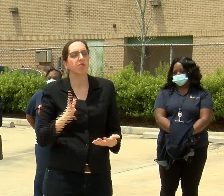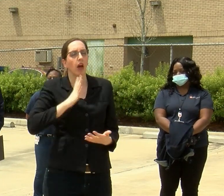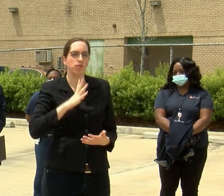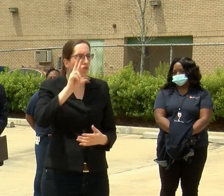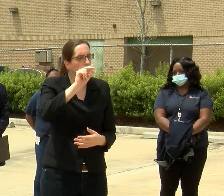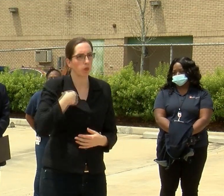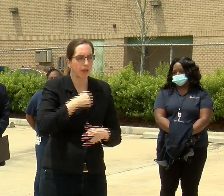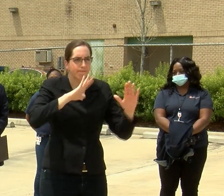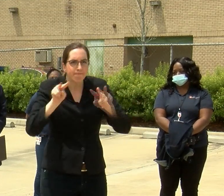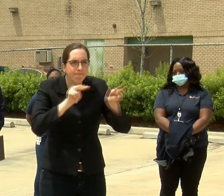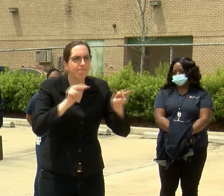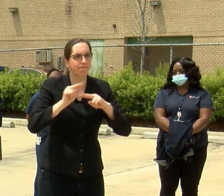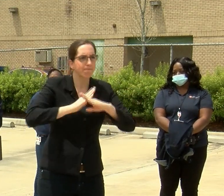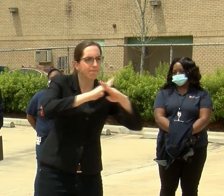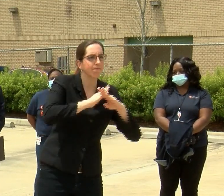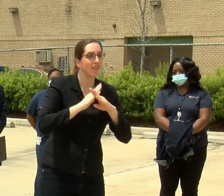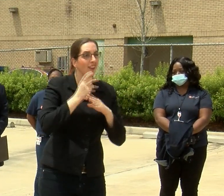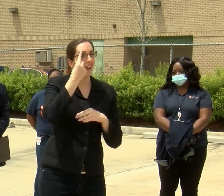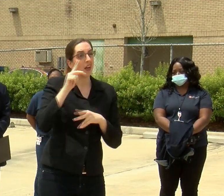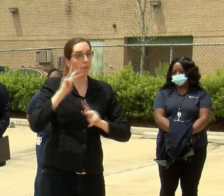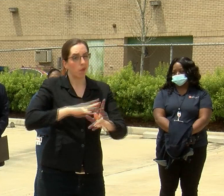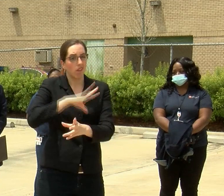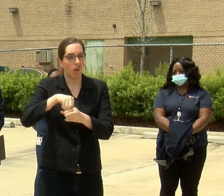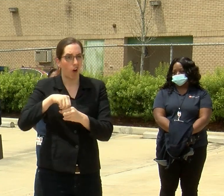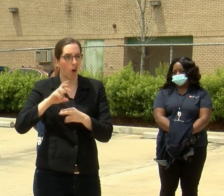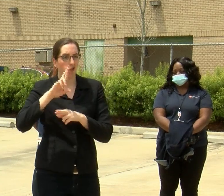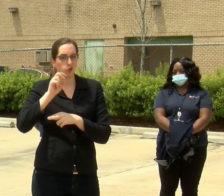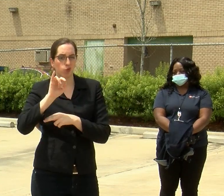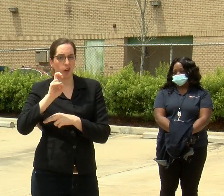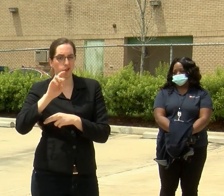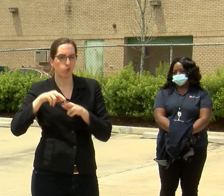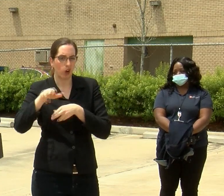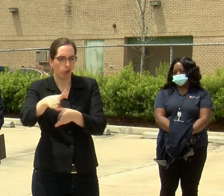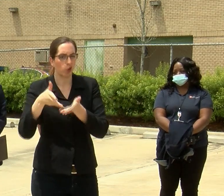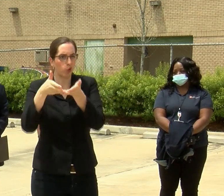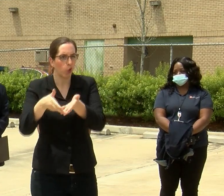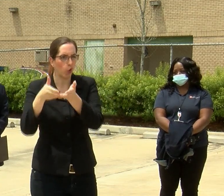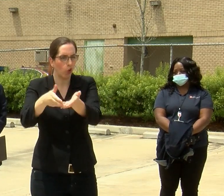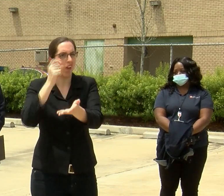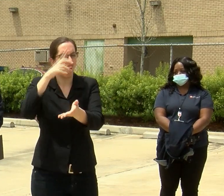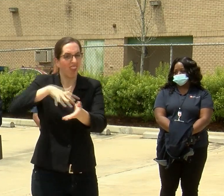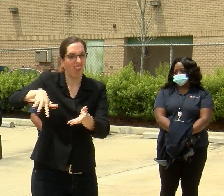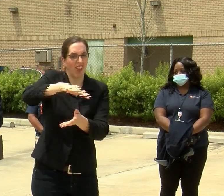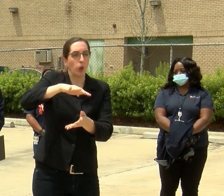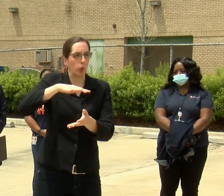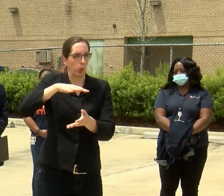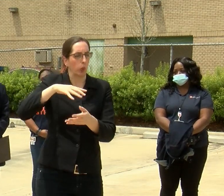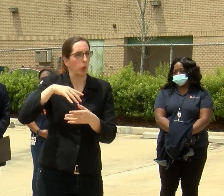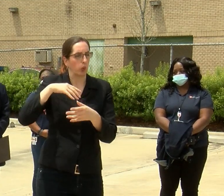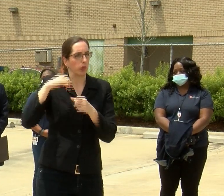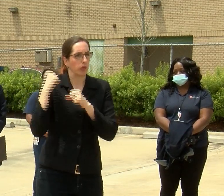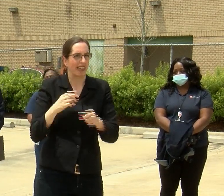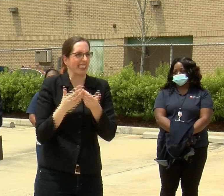how the people who are on that river cruise, and we've seen this with other cruise ships, the cruise environment is one which is really conducive